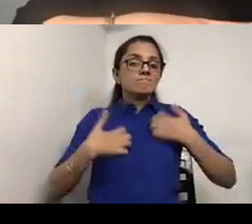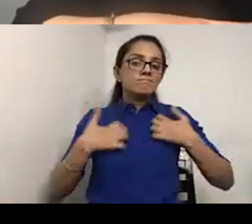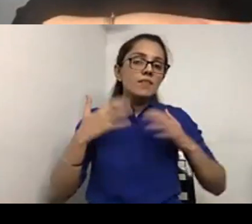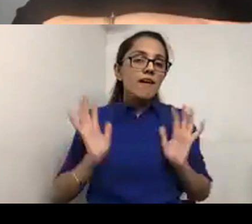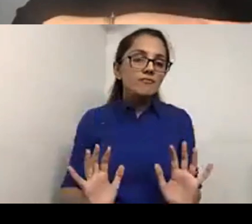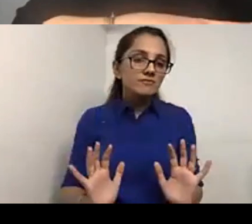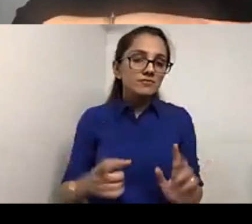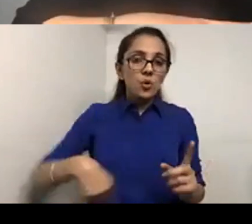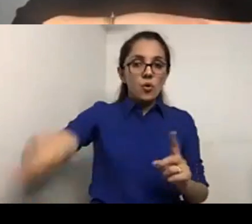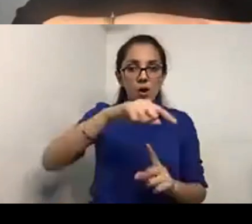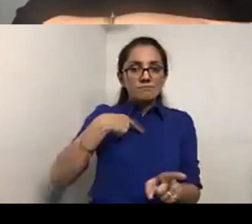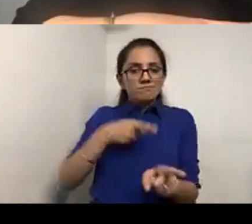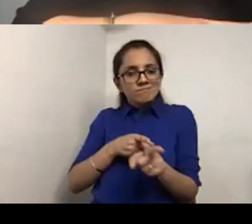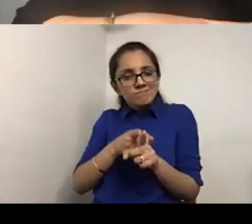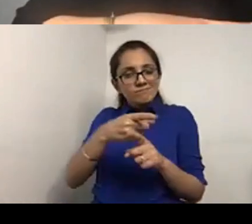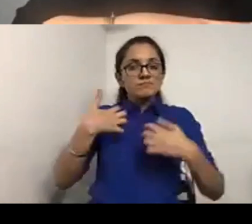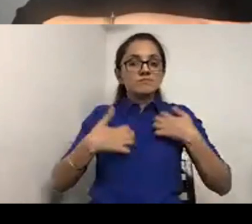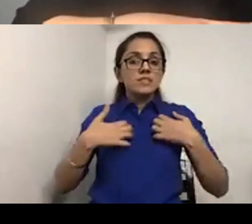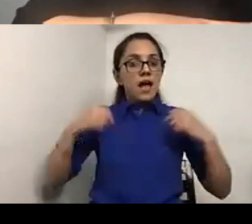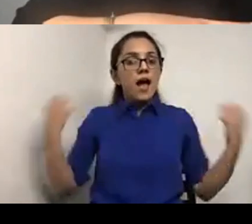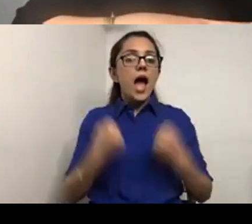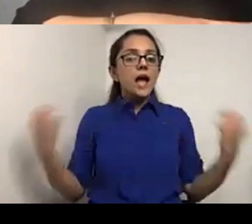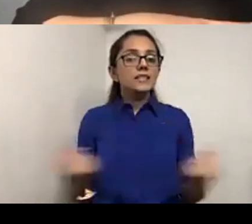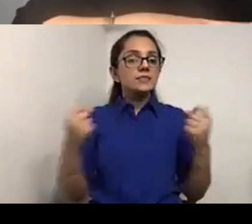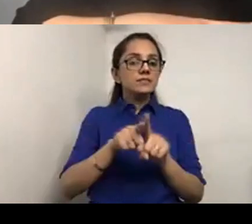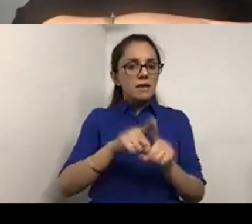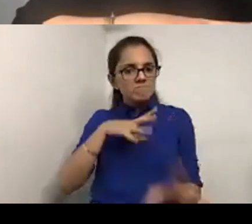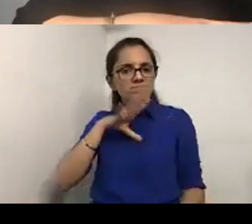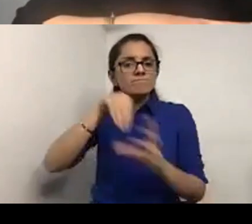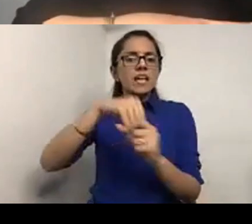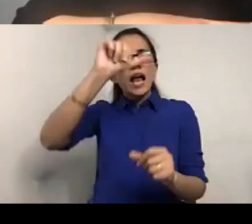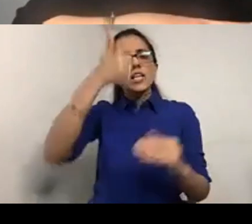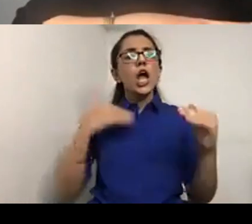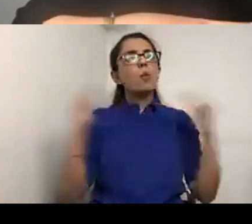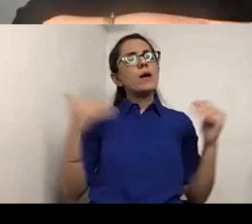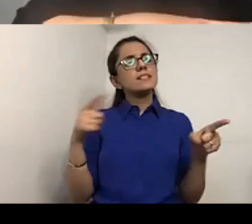make you all, make everybody as active a citizen as